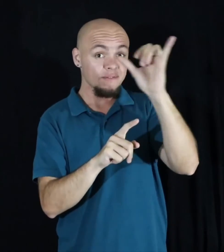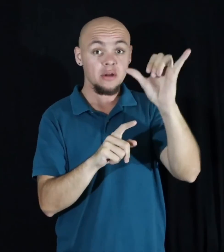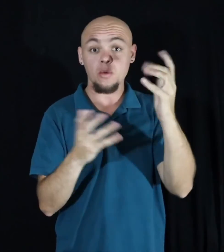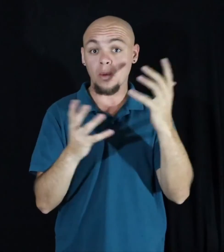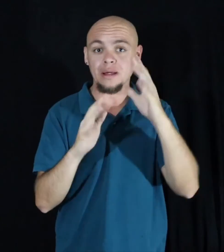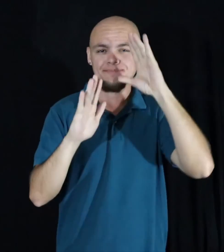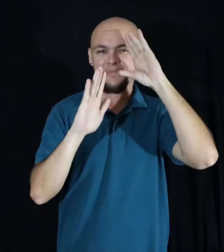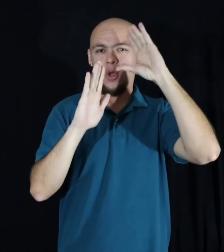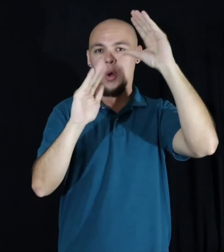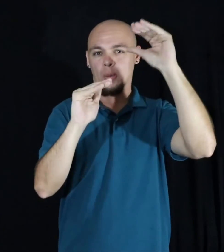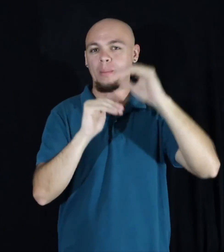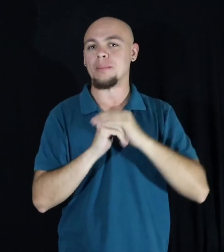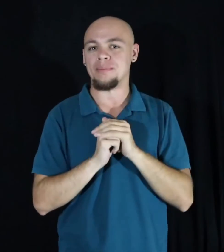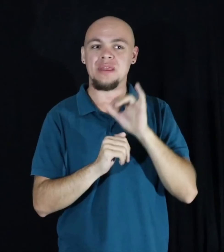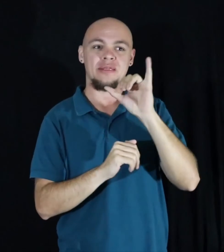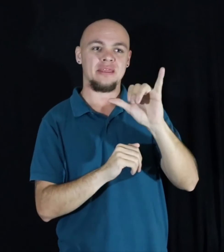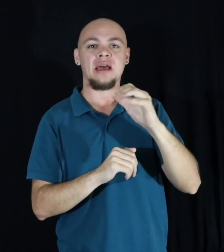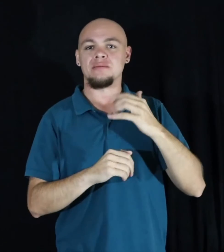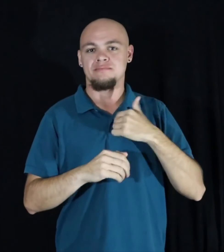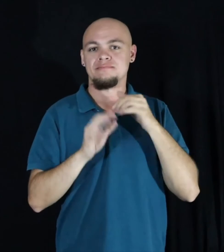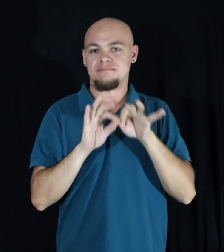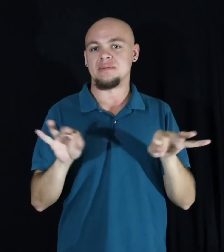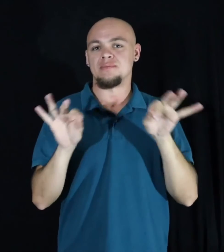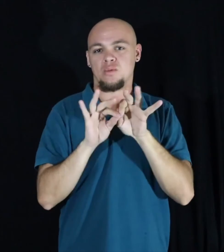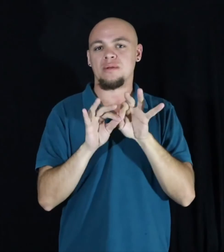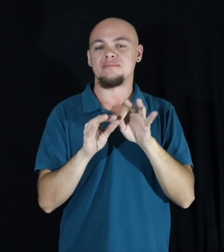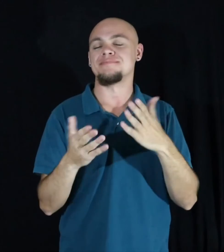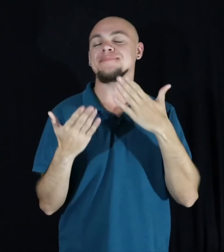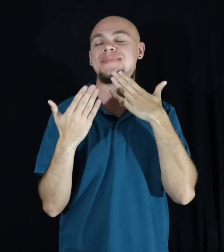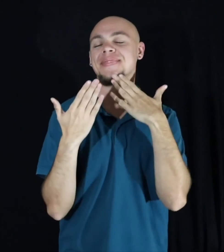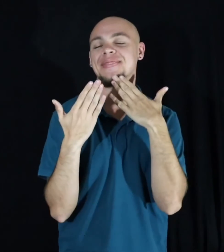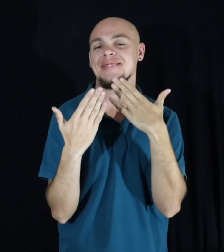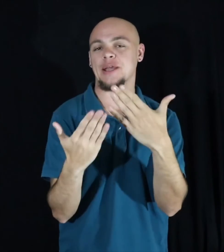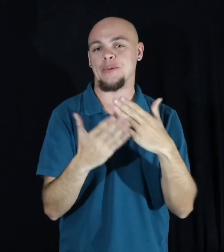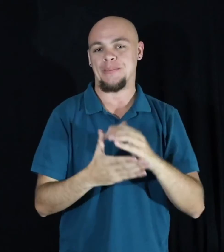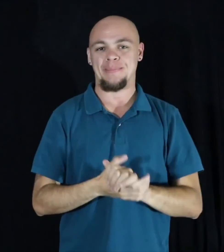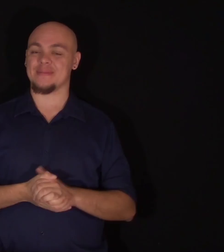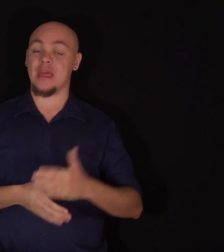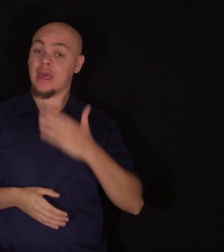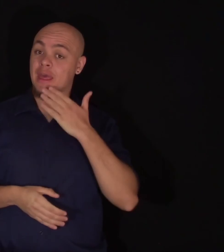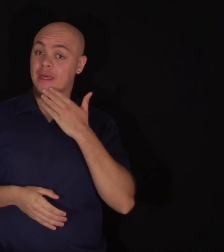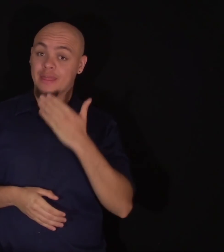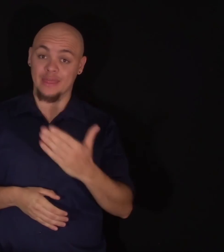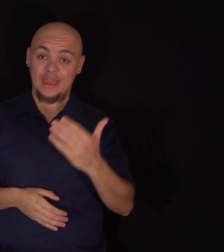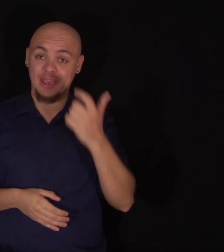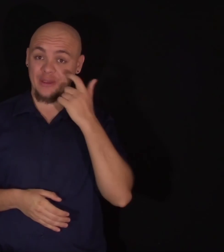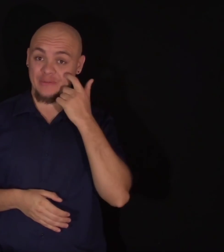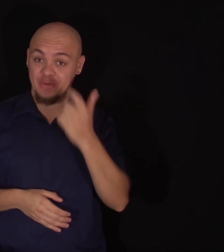hope. And that's the infinity that matters to me. Thank you.